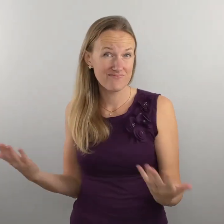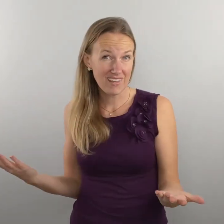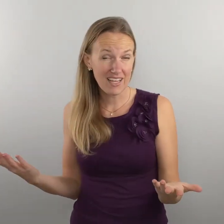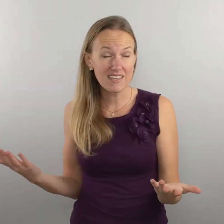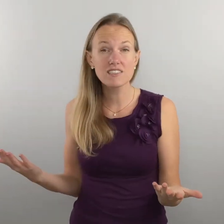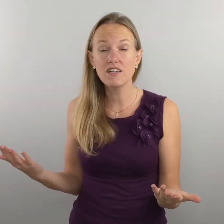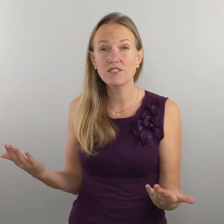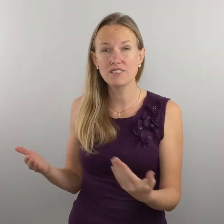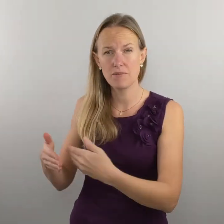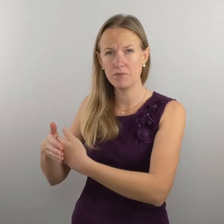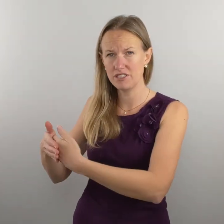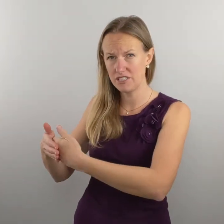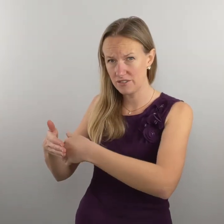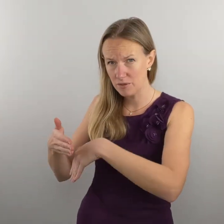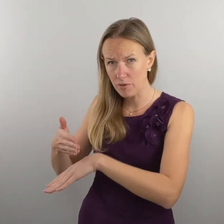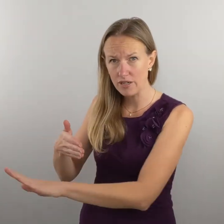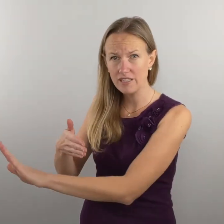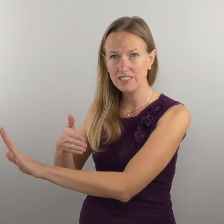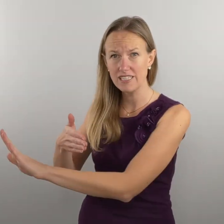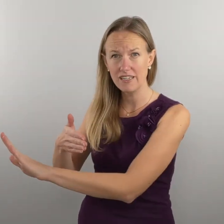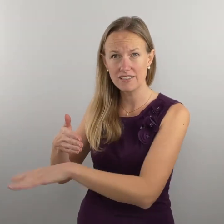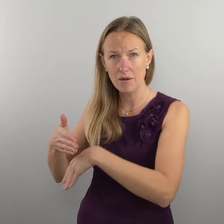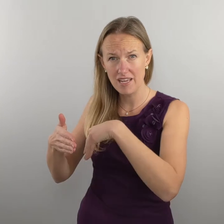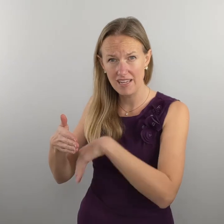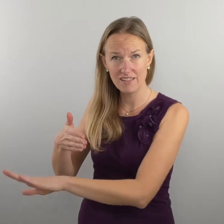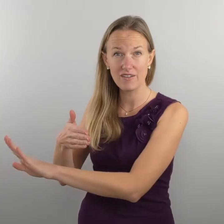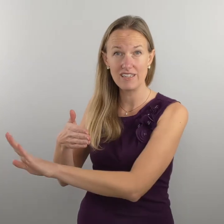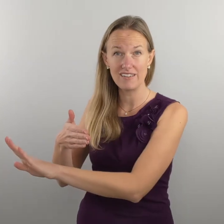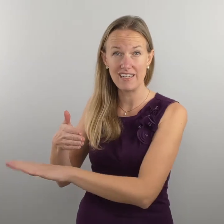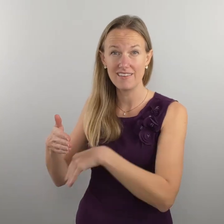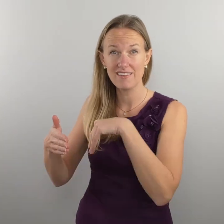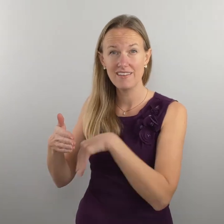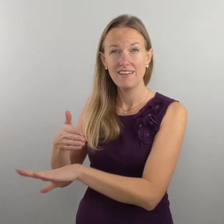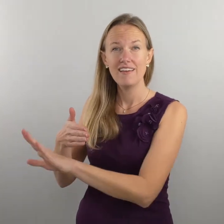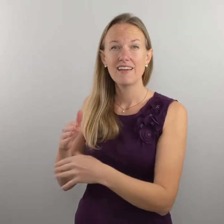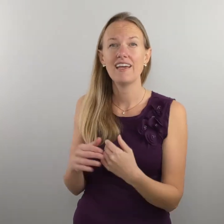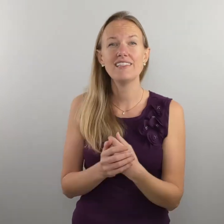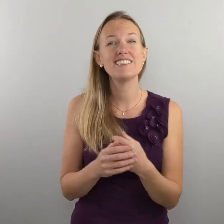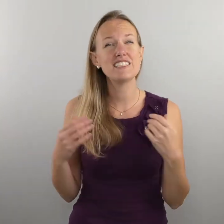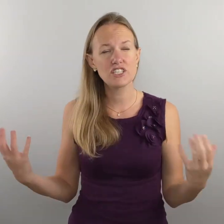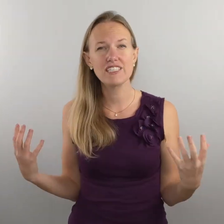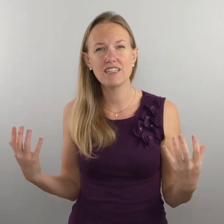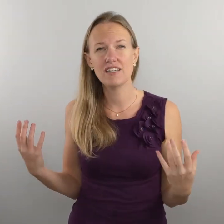Okay, that's also acceptable to do. So born, you're just taking your dominant hand and going underneath. Okay, this is a tricky song, so